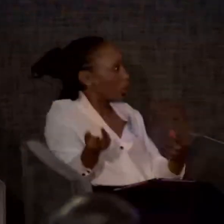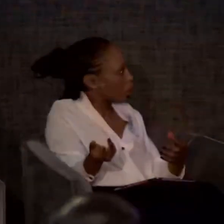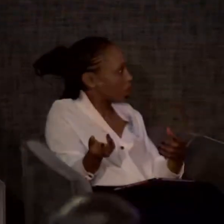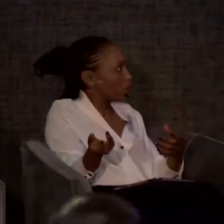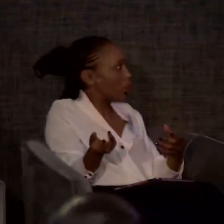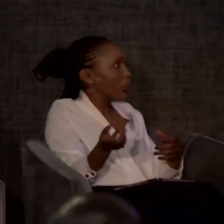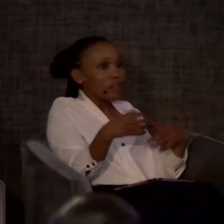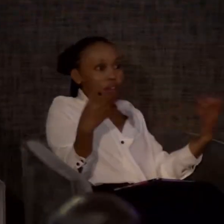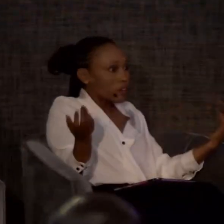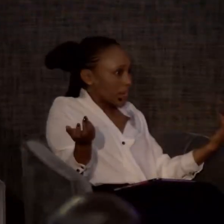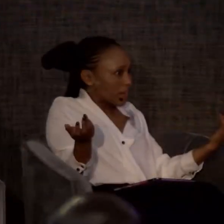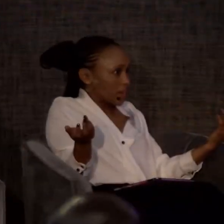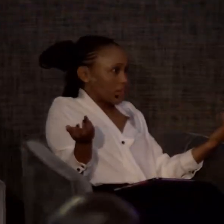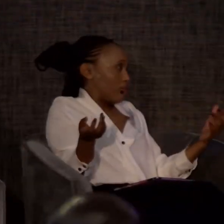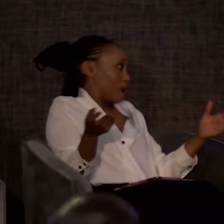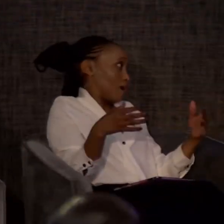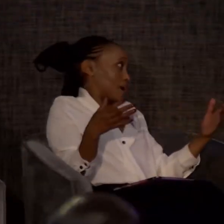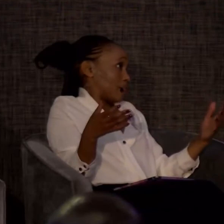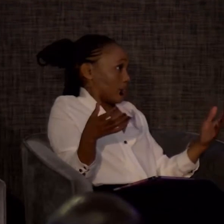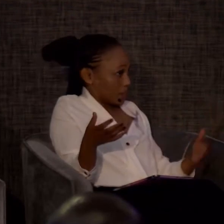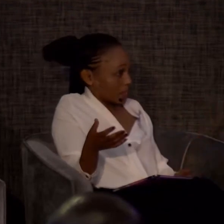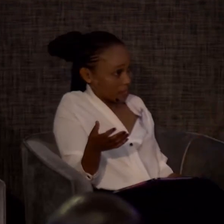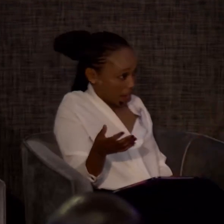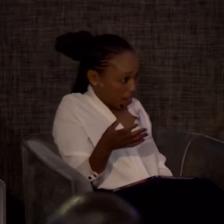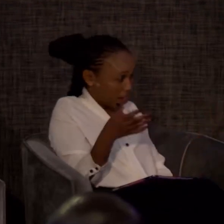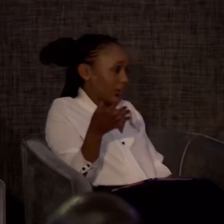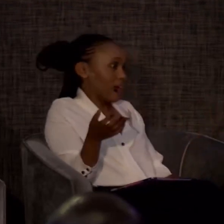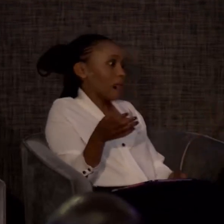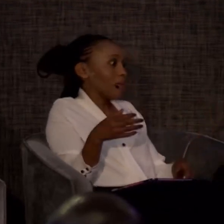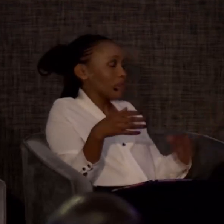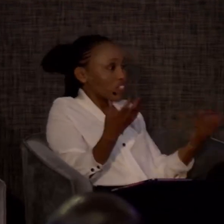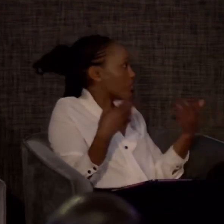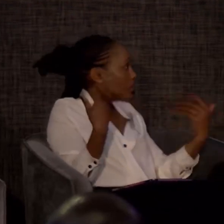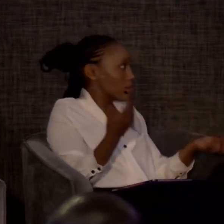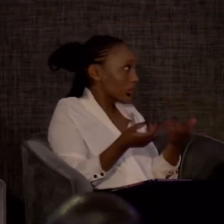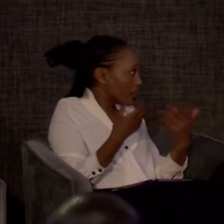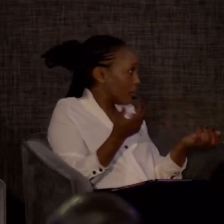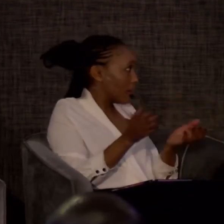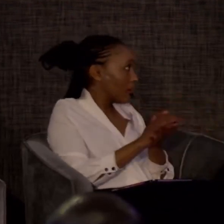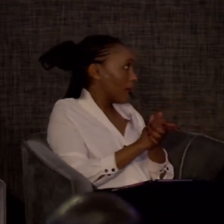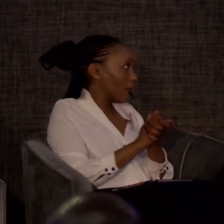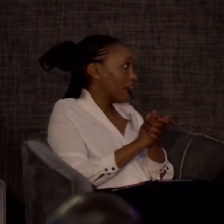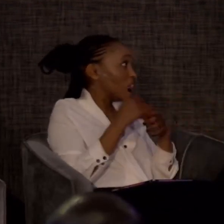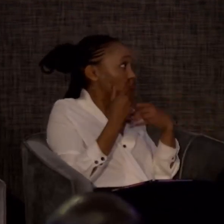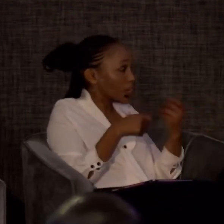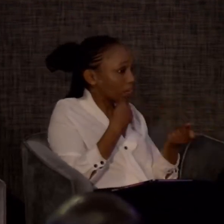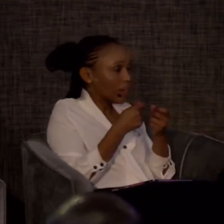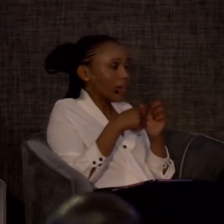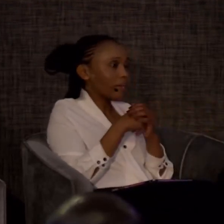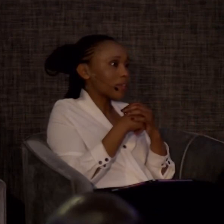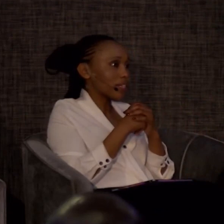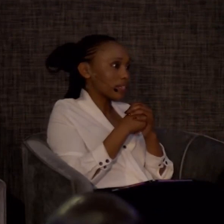them employable. Because as things are right now, they're just taking. And not